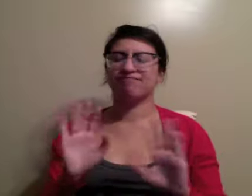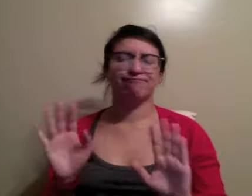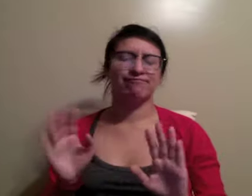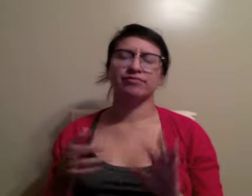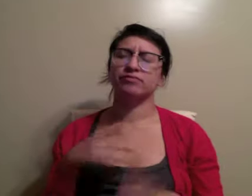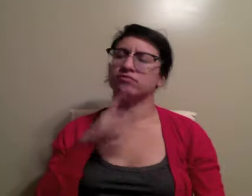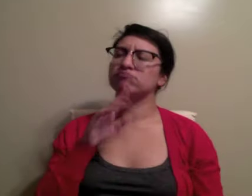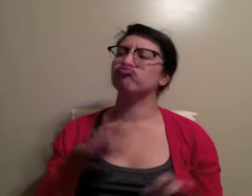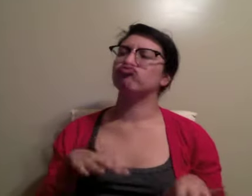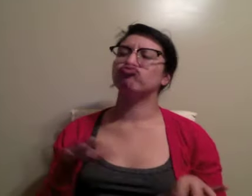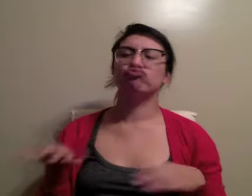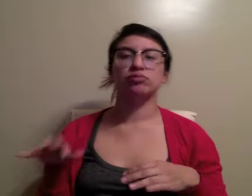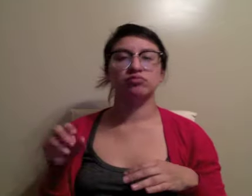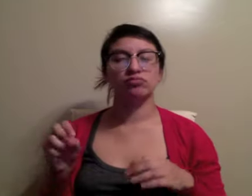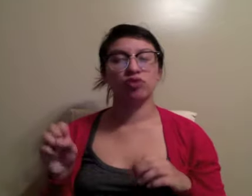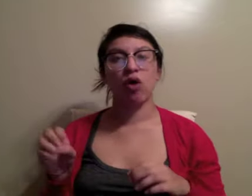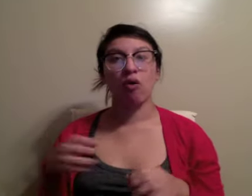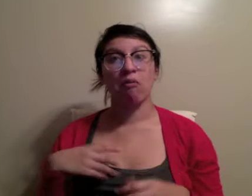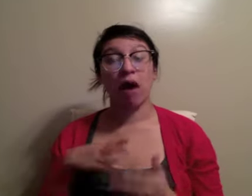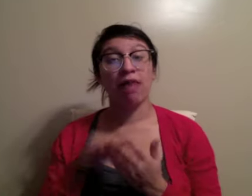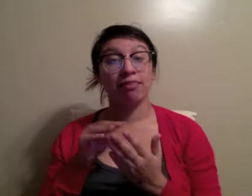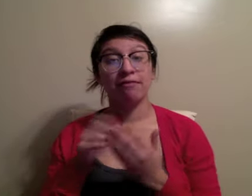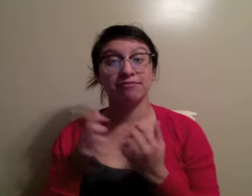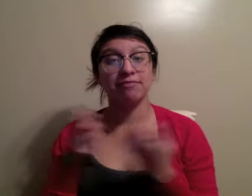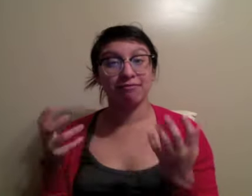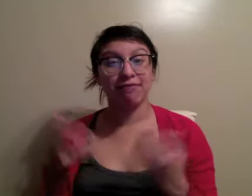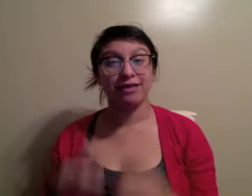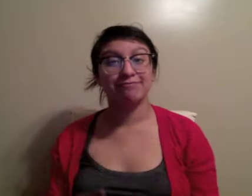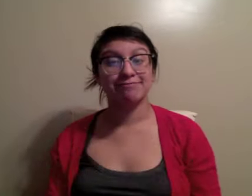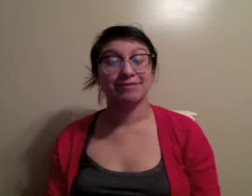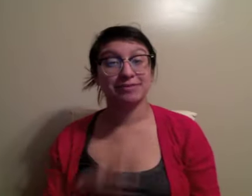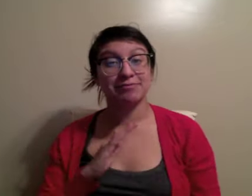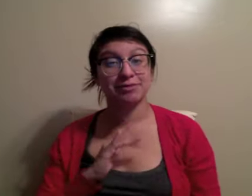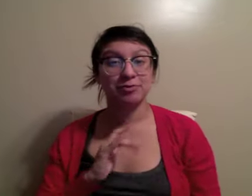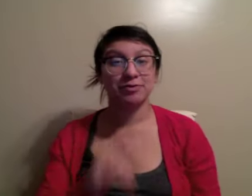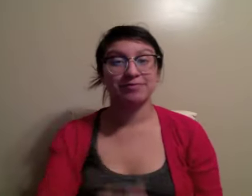only way that he was able to find a place for his family to live was by renting the home of a fellow military officer